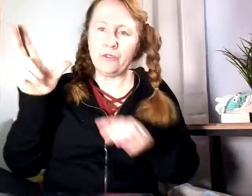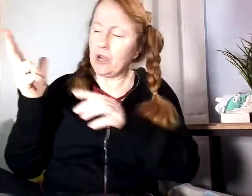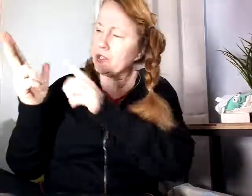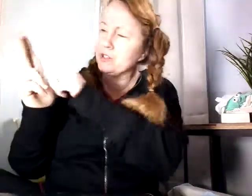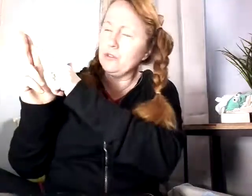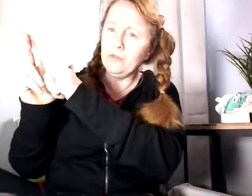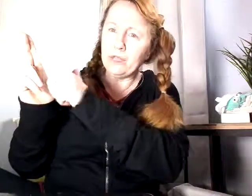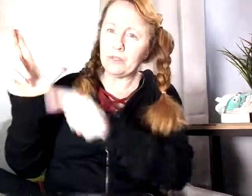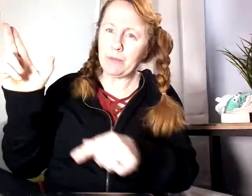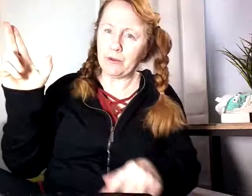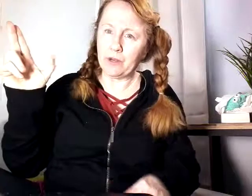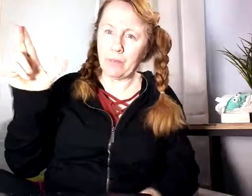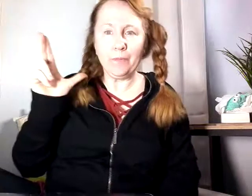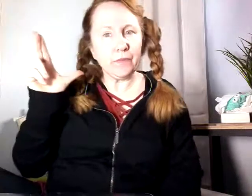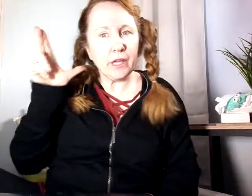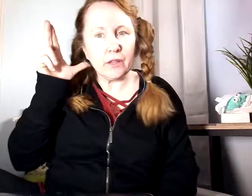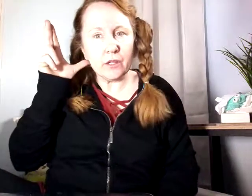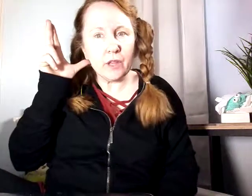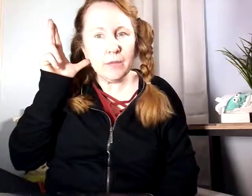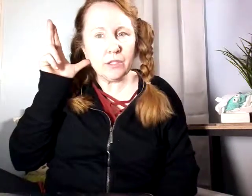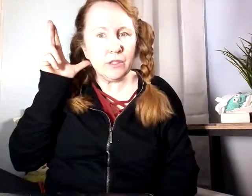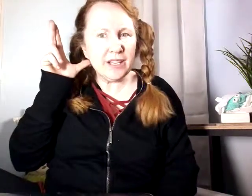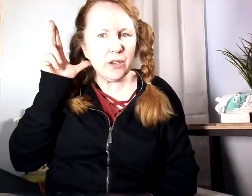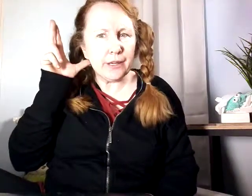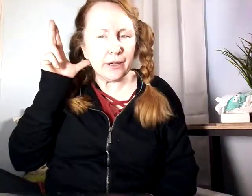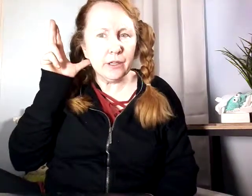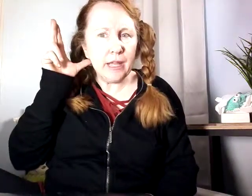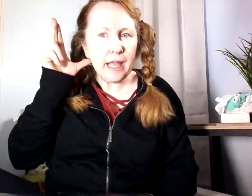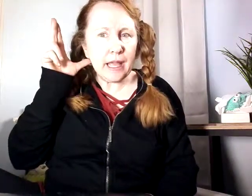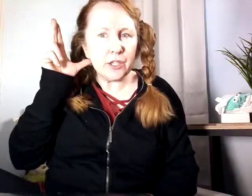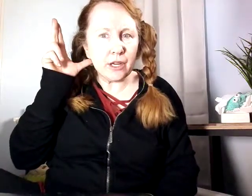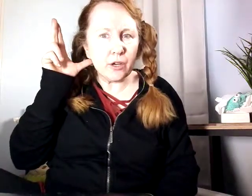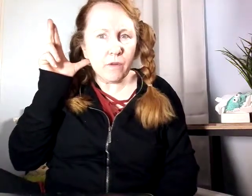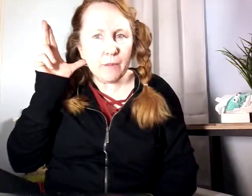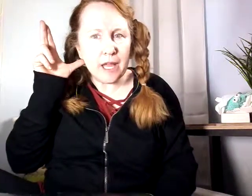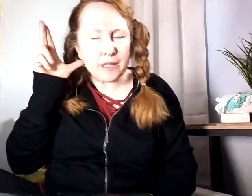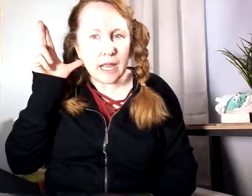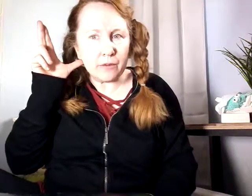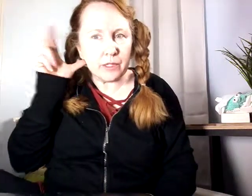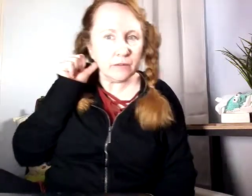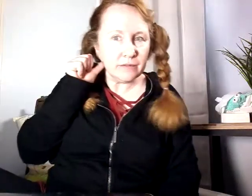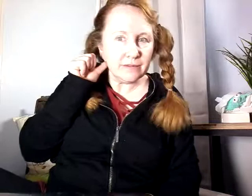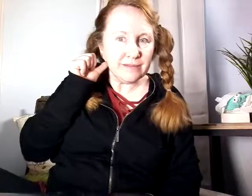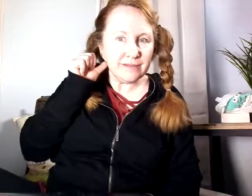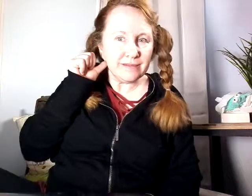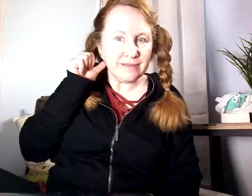got your two fingers up here on your thumb, and then your thumb is near your ear, and you're going to grab that sound.